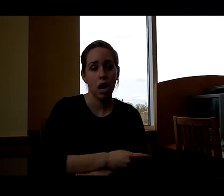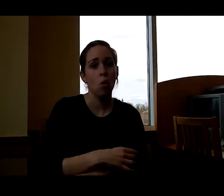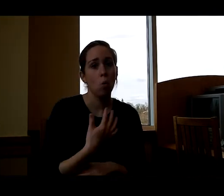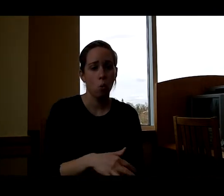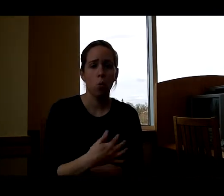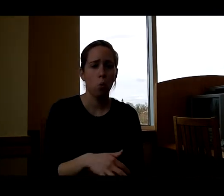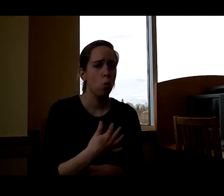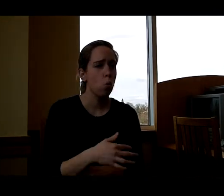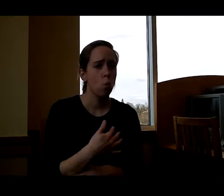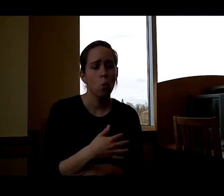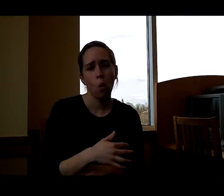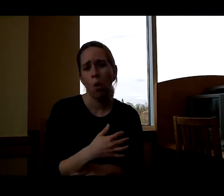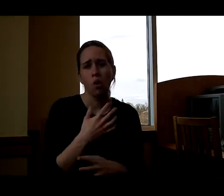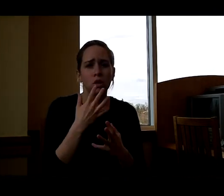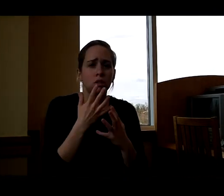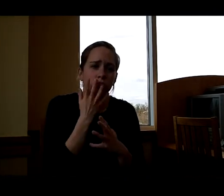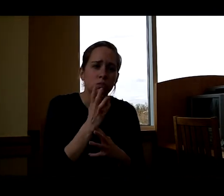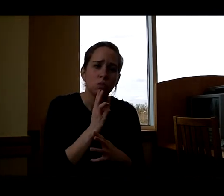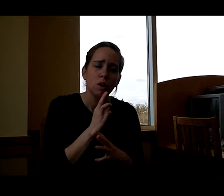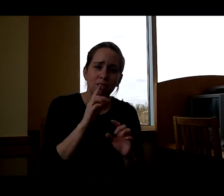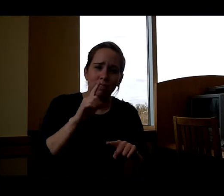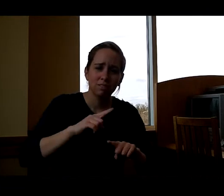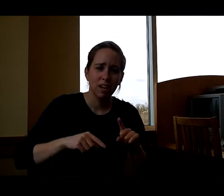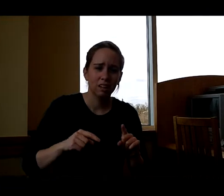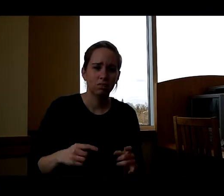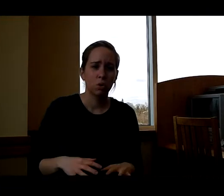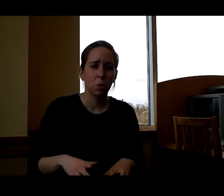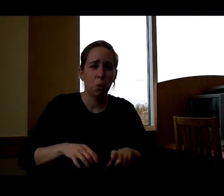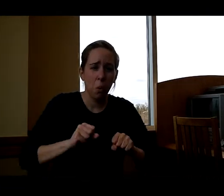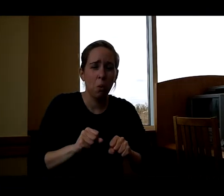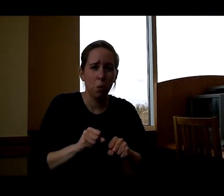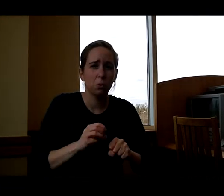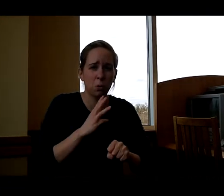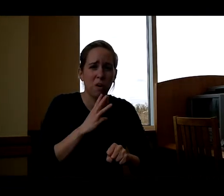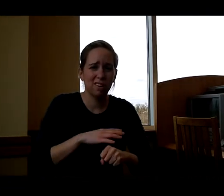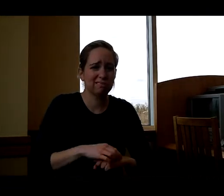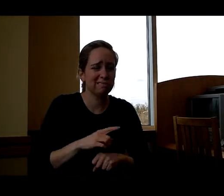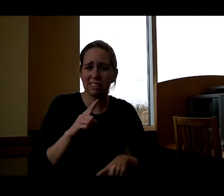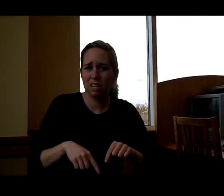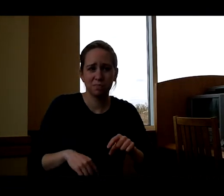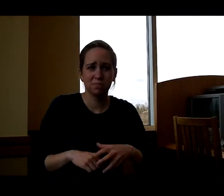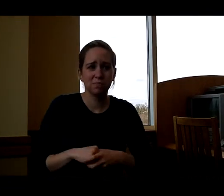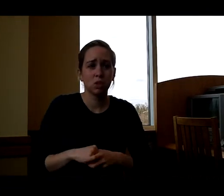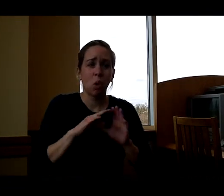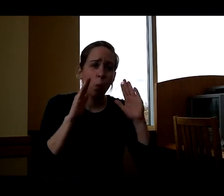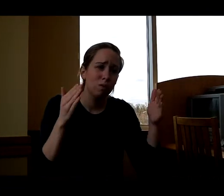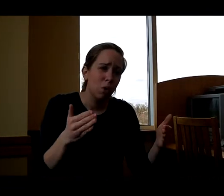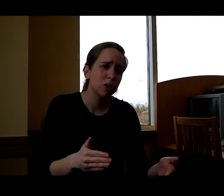Ground can't hold that stuff that quickly gets saturated. So that's that. We're focusing on the amount of moisture that